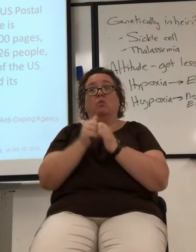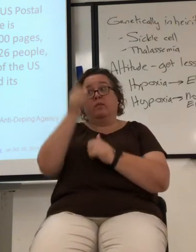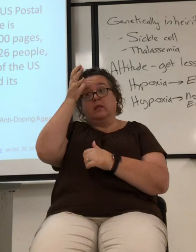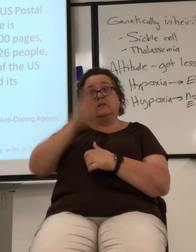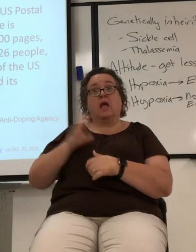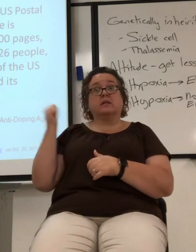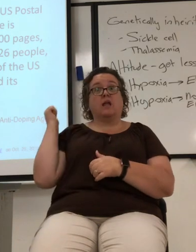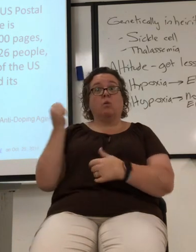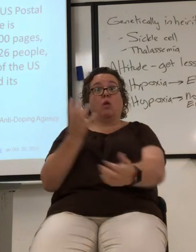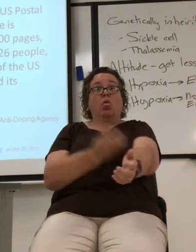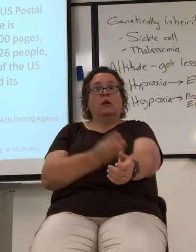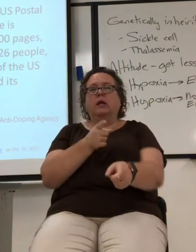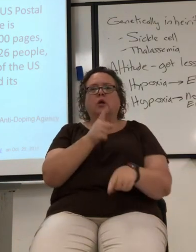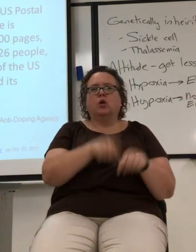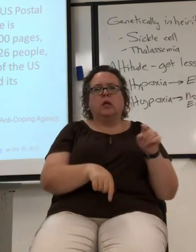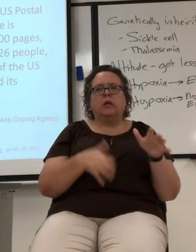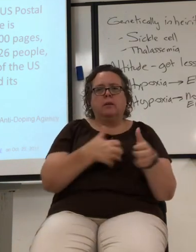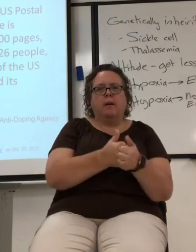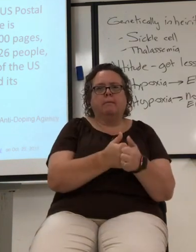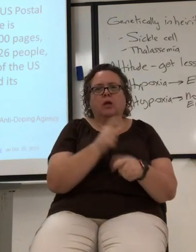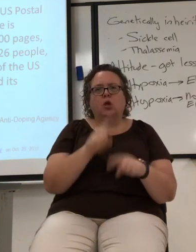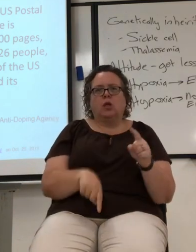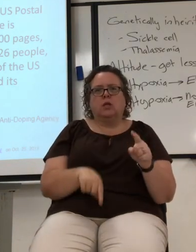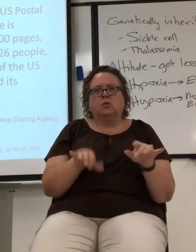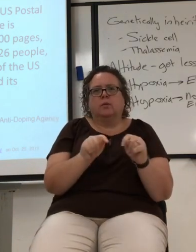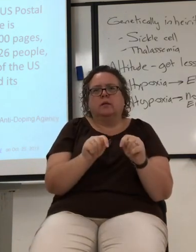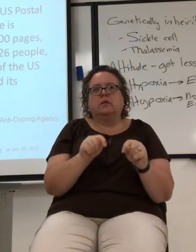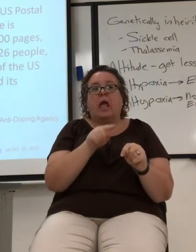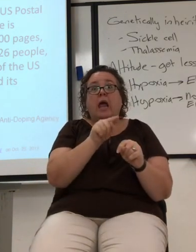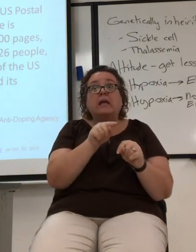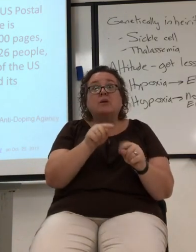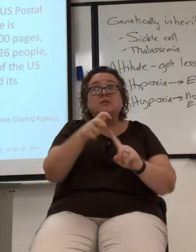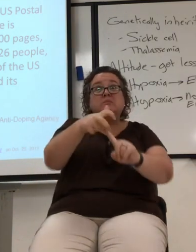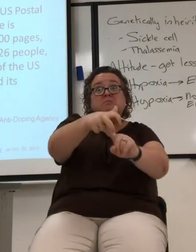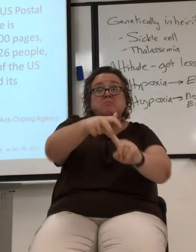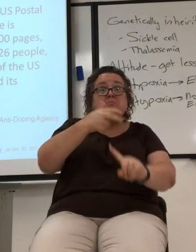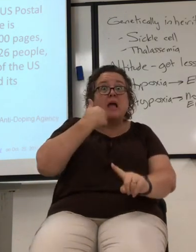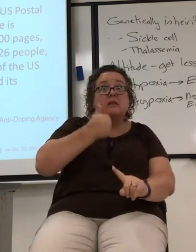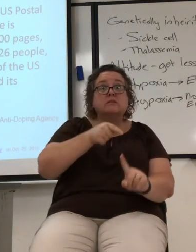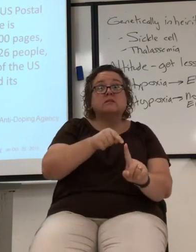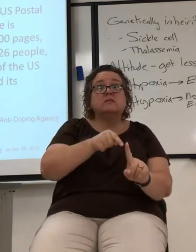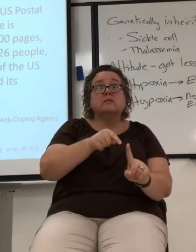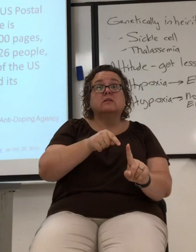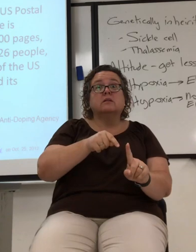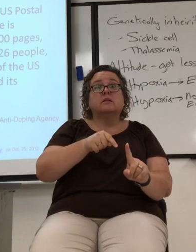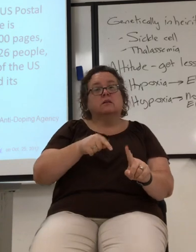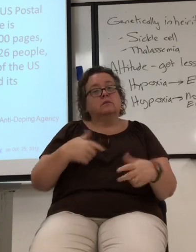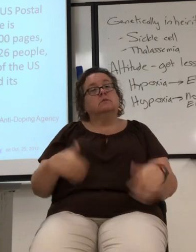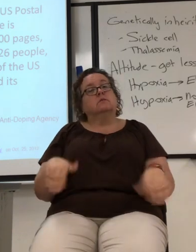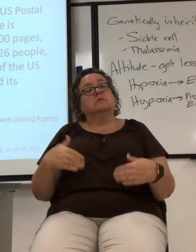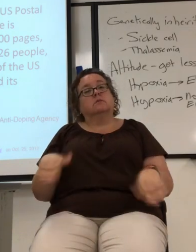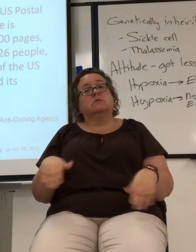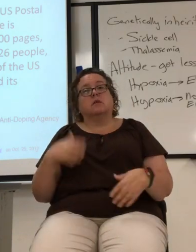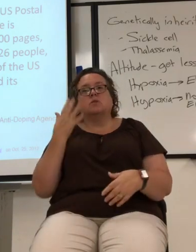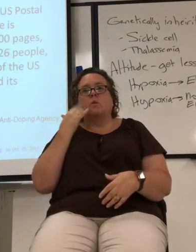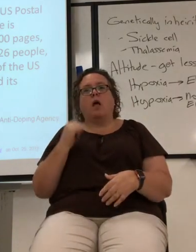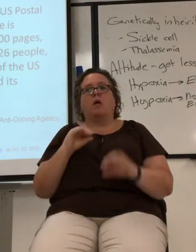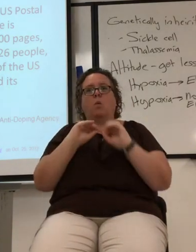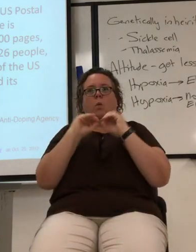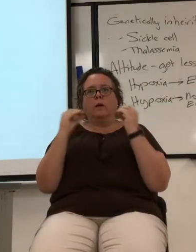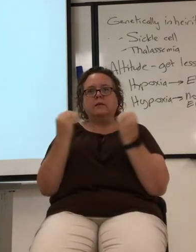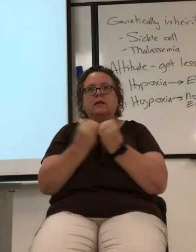were doping, he couldn't do it. He couldn't compete. And he was the best. So, which is why the